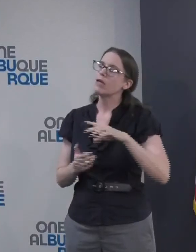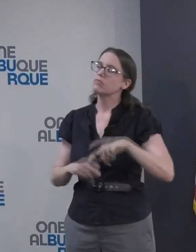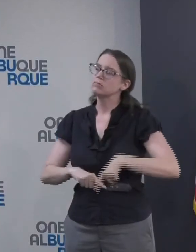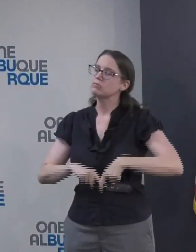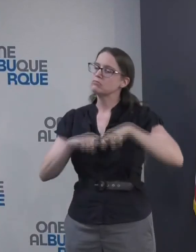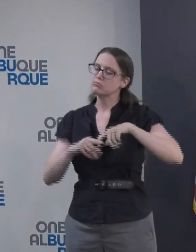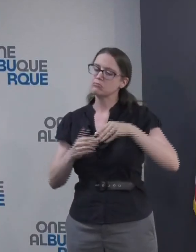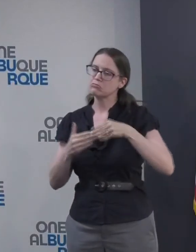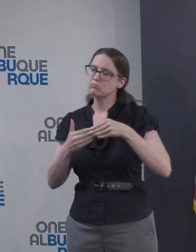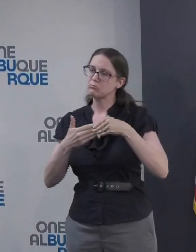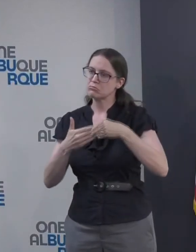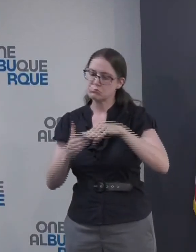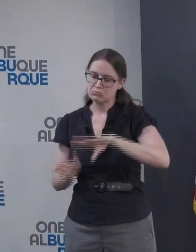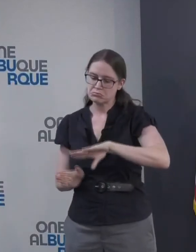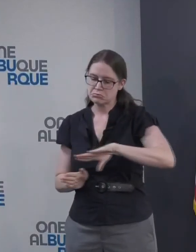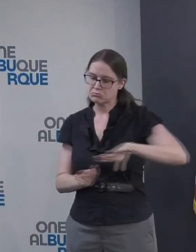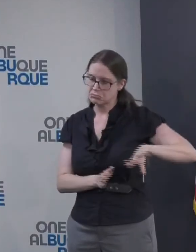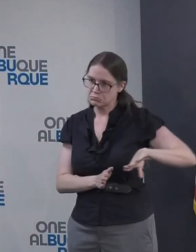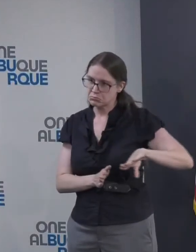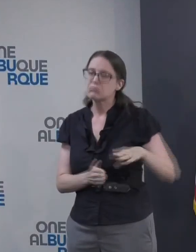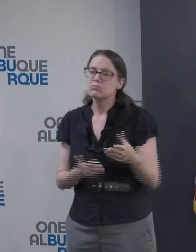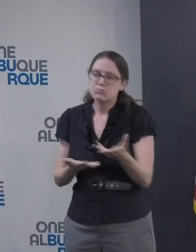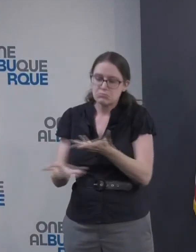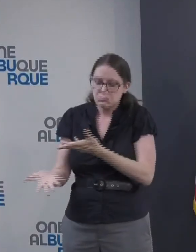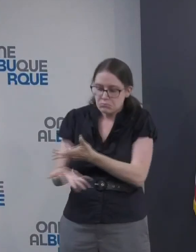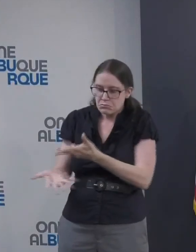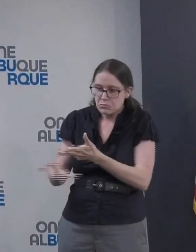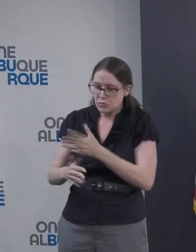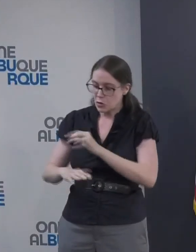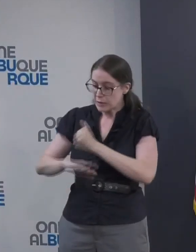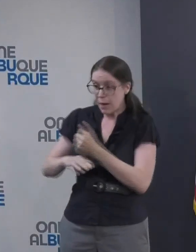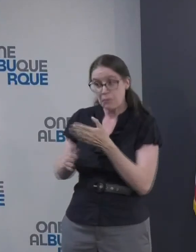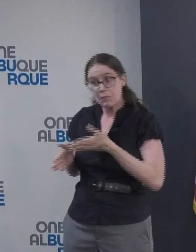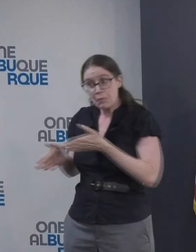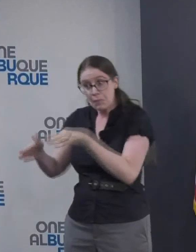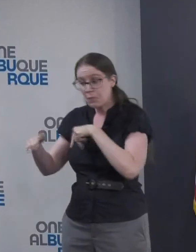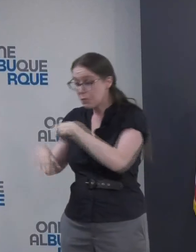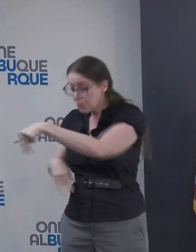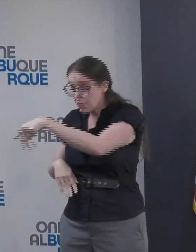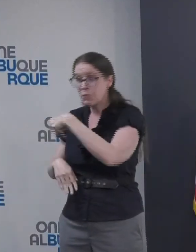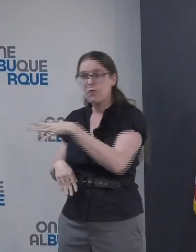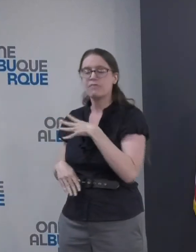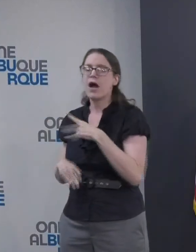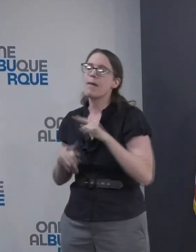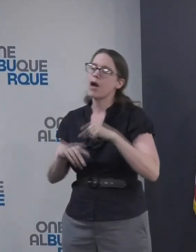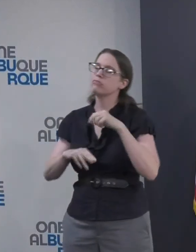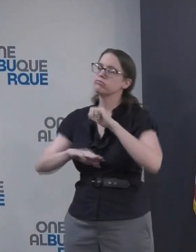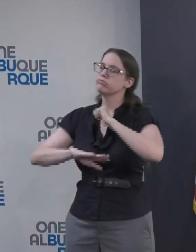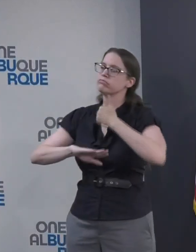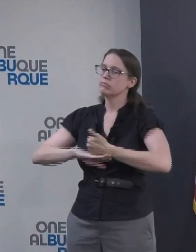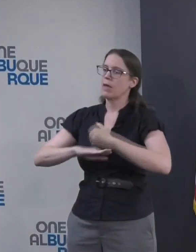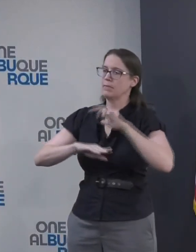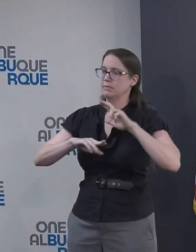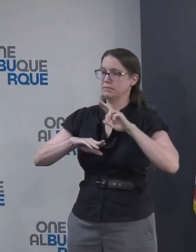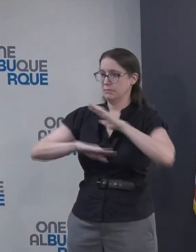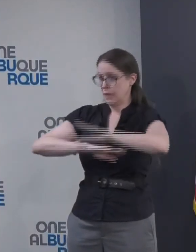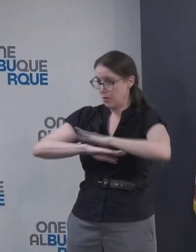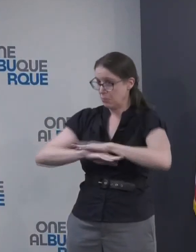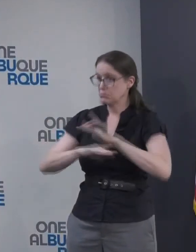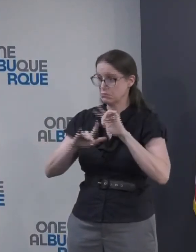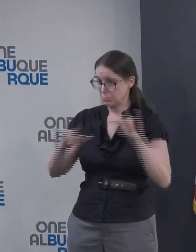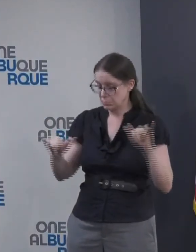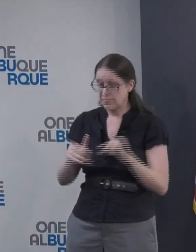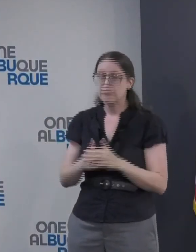need or the requirement to put up a barrier, but the planning department is here to assist. We also understand that typically when you've got